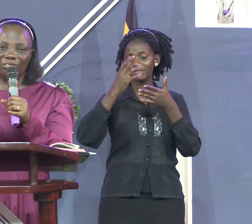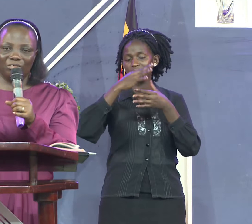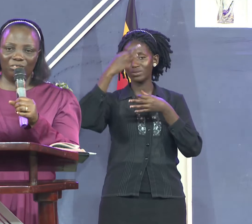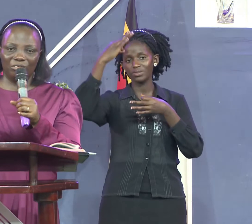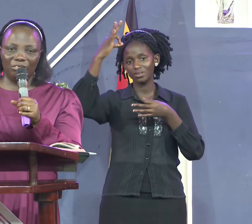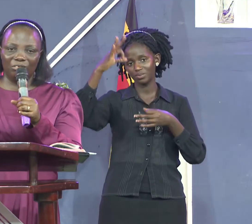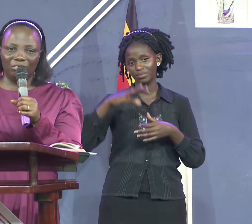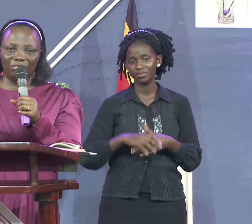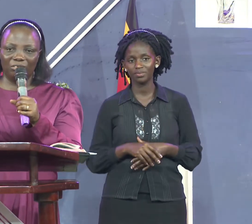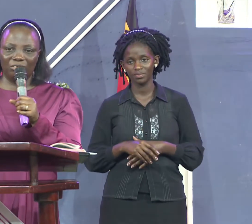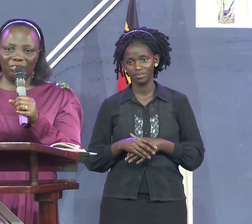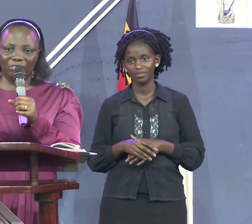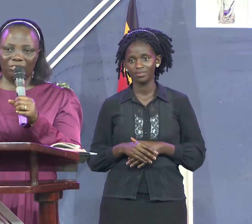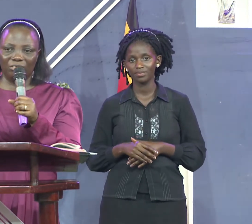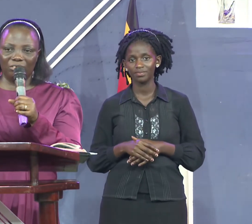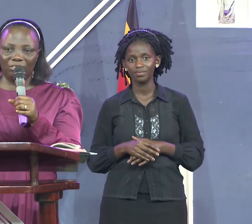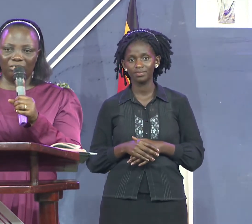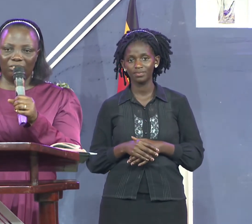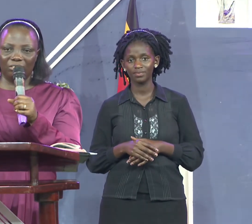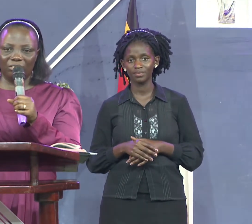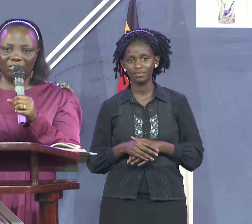Friends, we need the Holy Spirit.